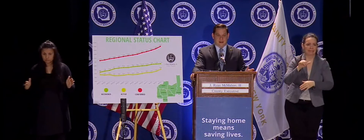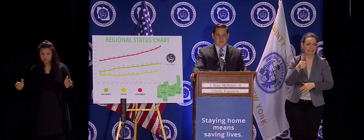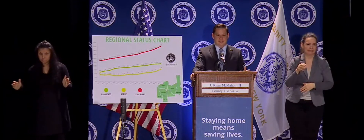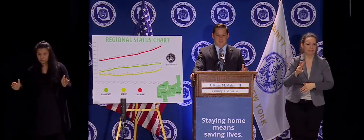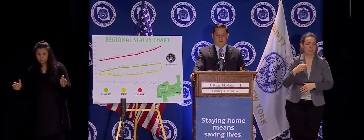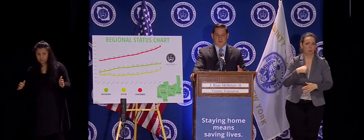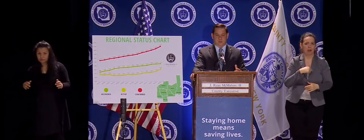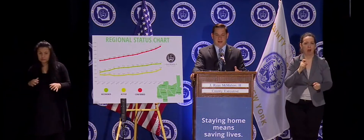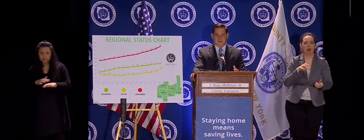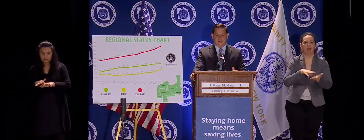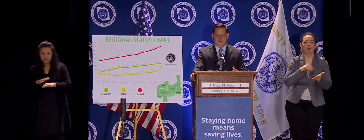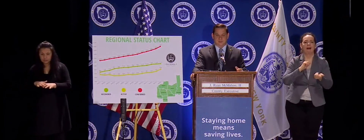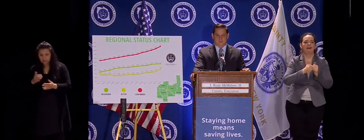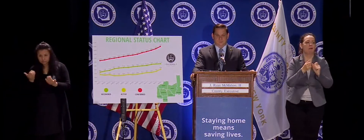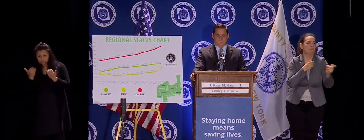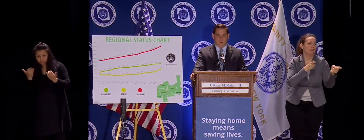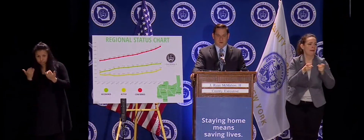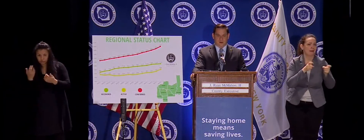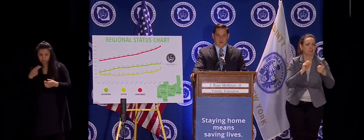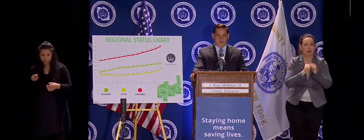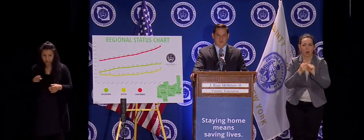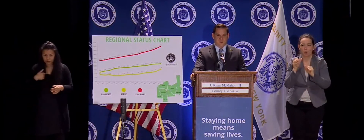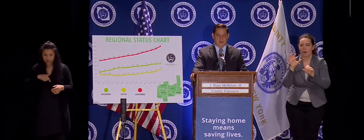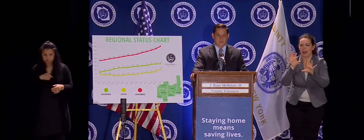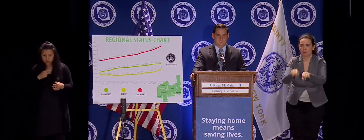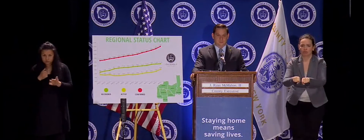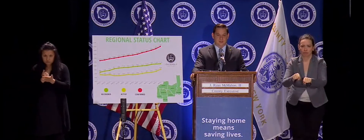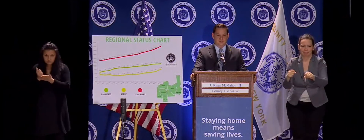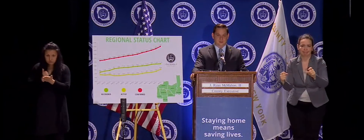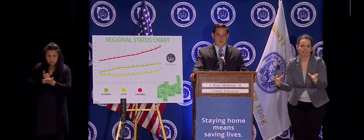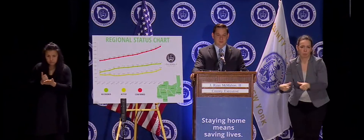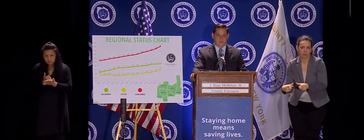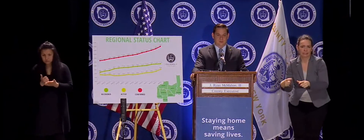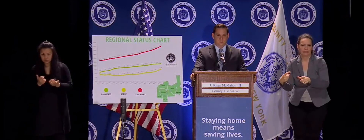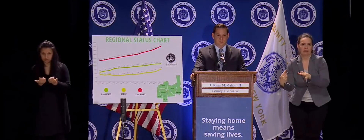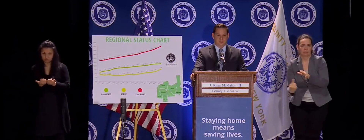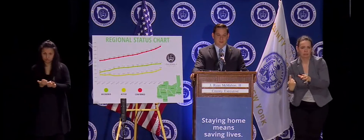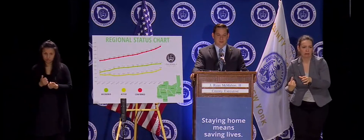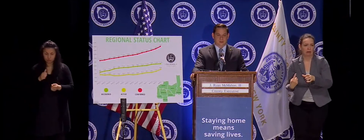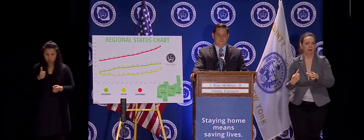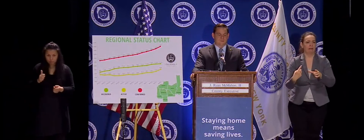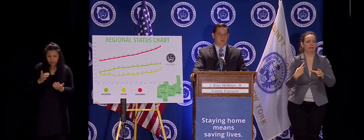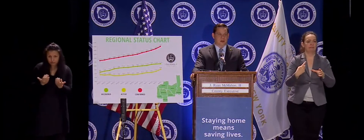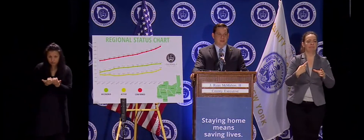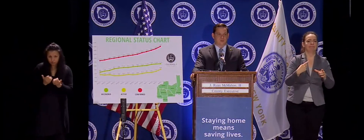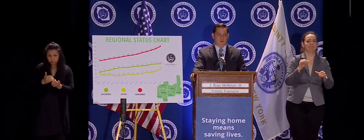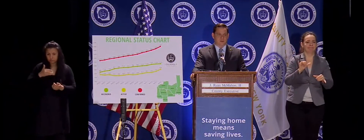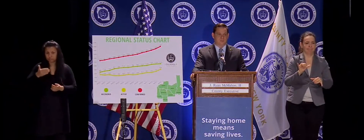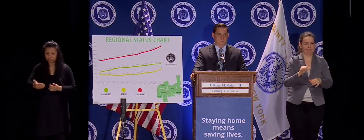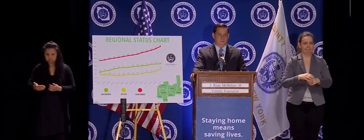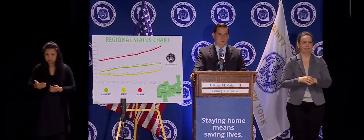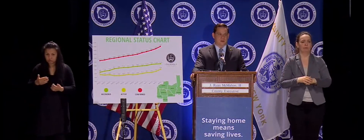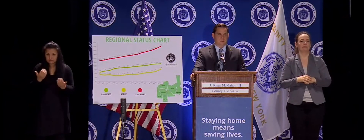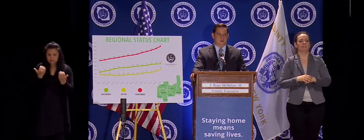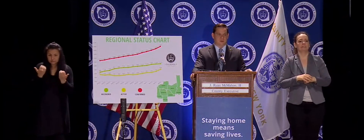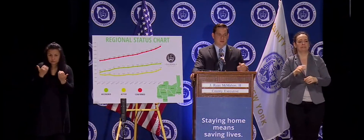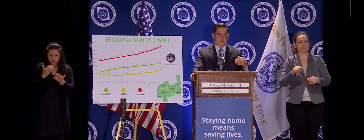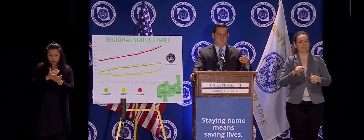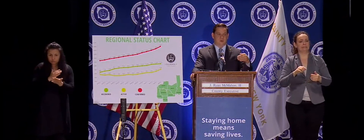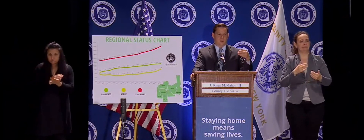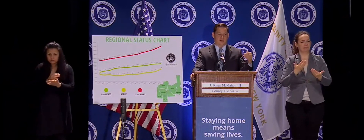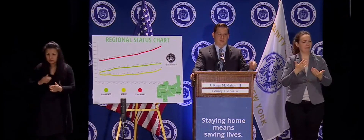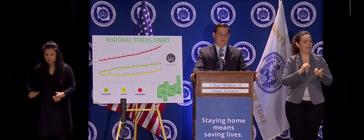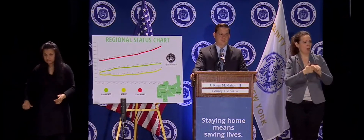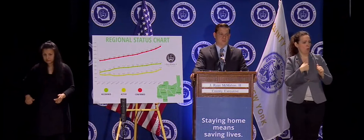And the next step of this process in this fight is to really learn how to live with it and live with it